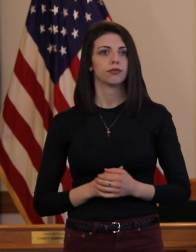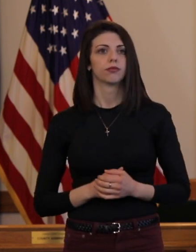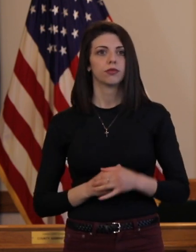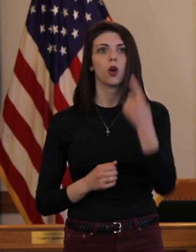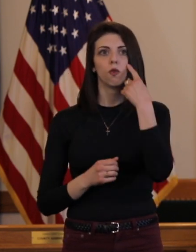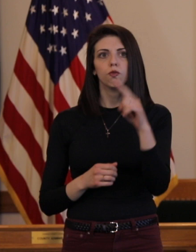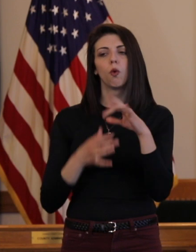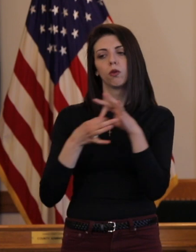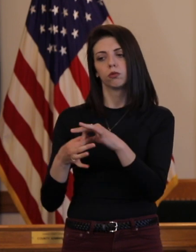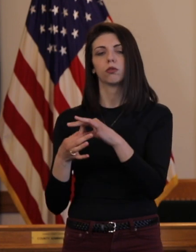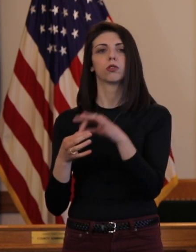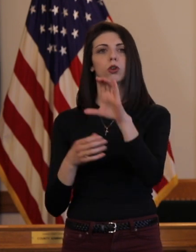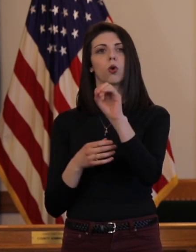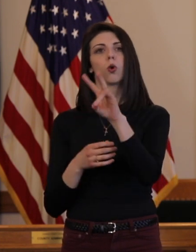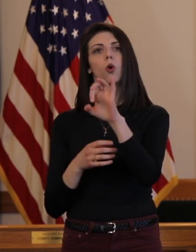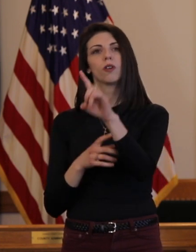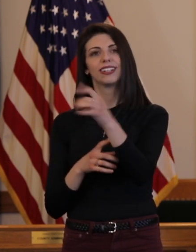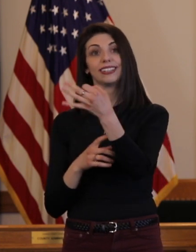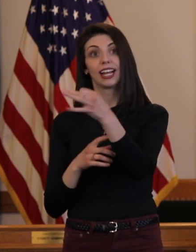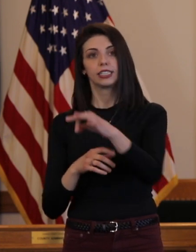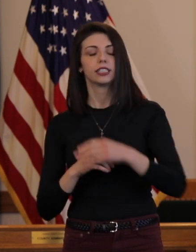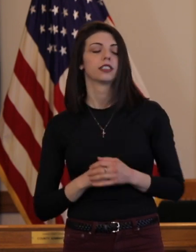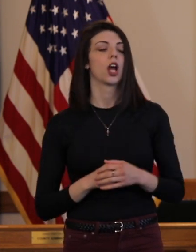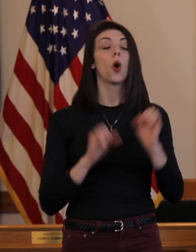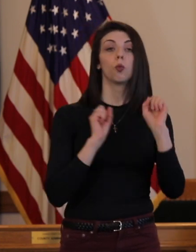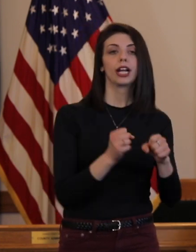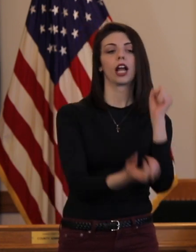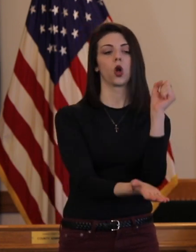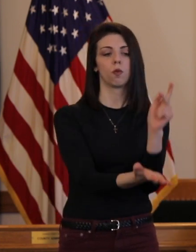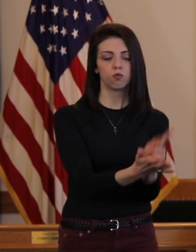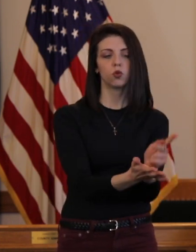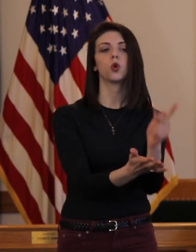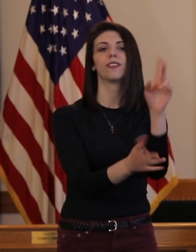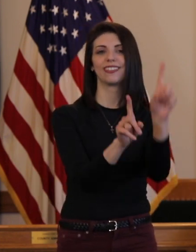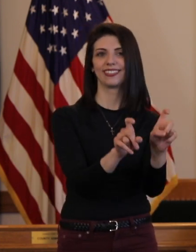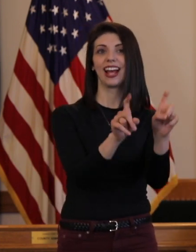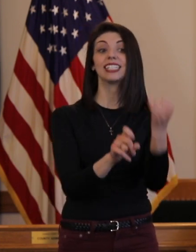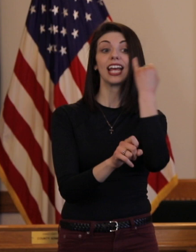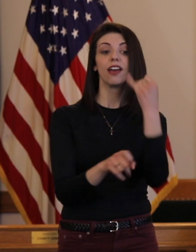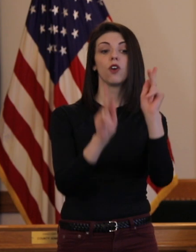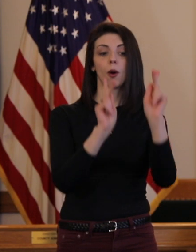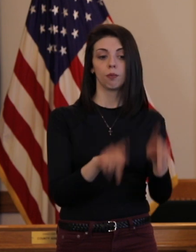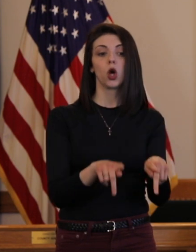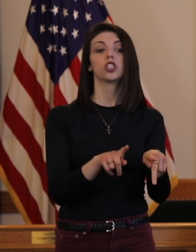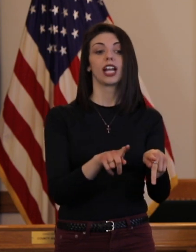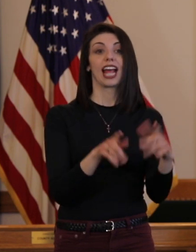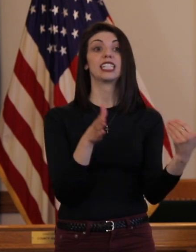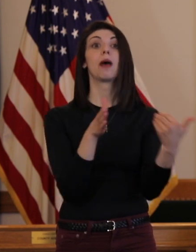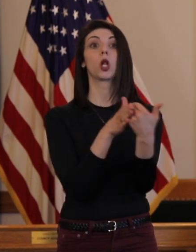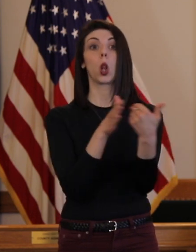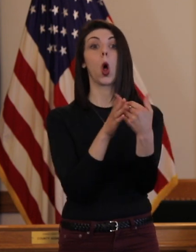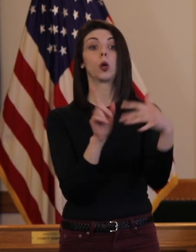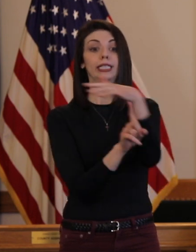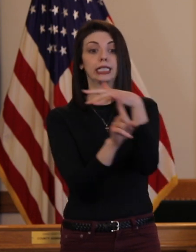for COVID-19. A test would be authorized when an individual has come into proximate contact,